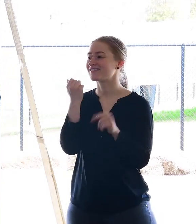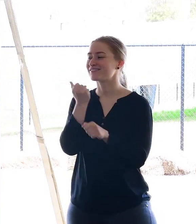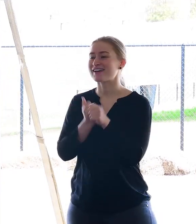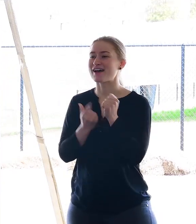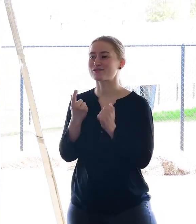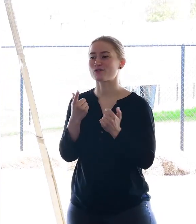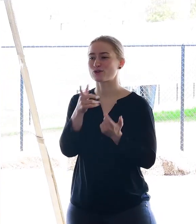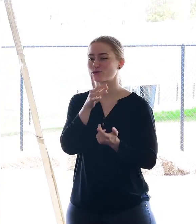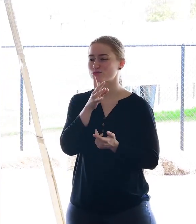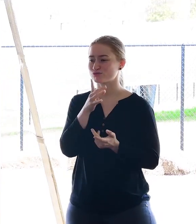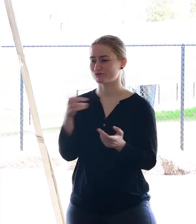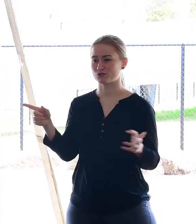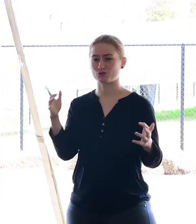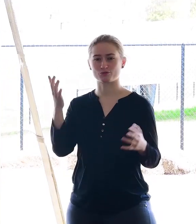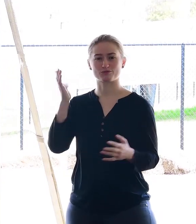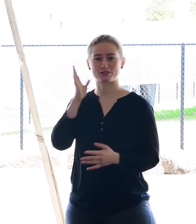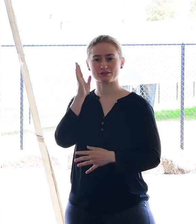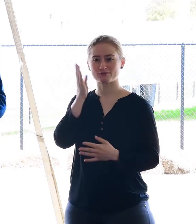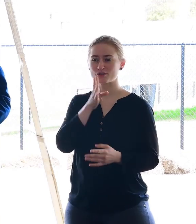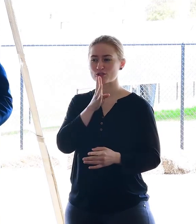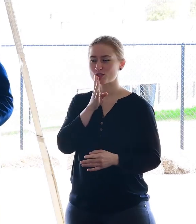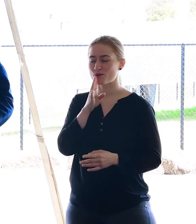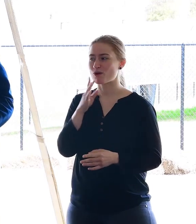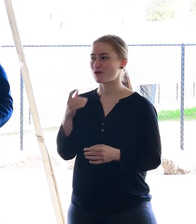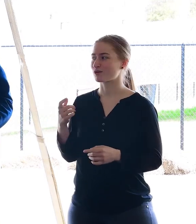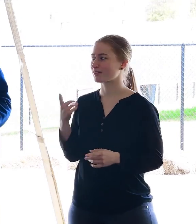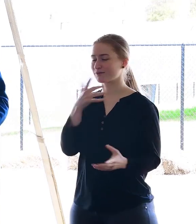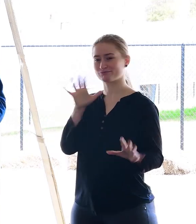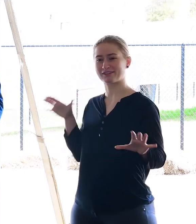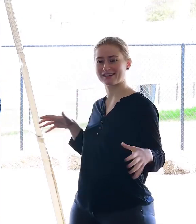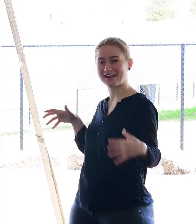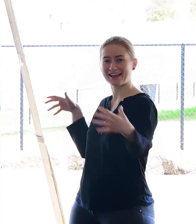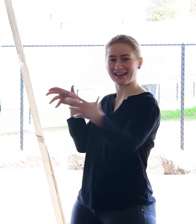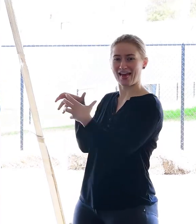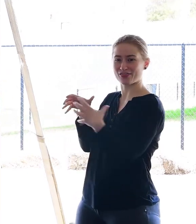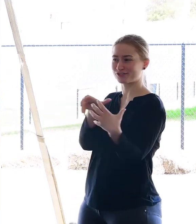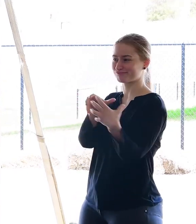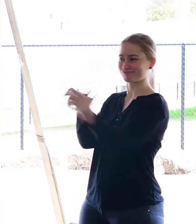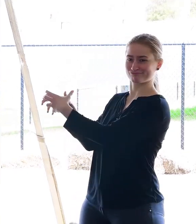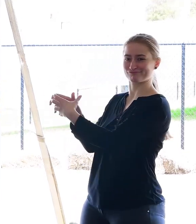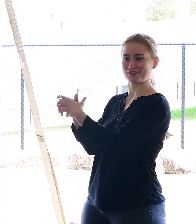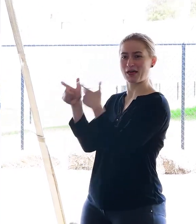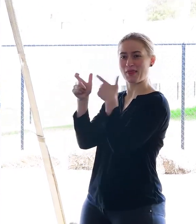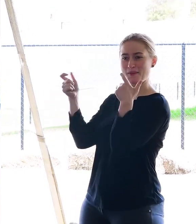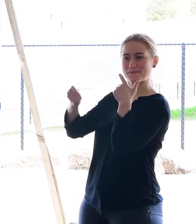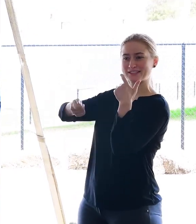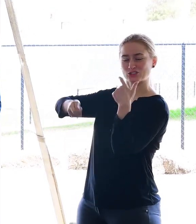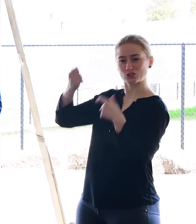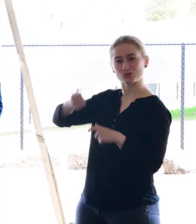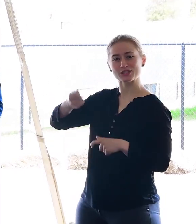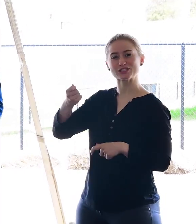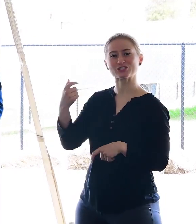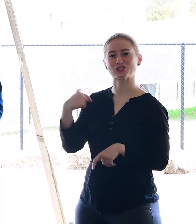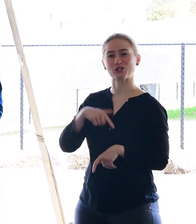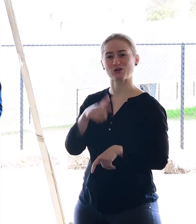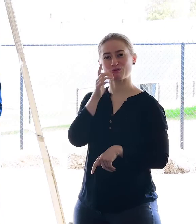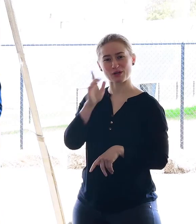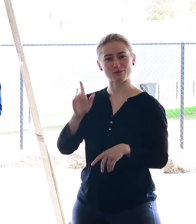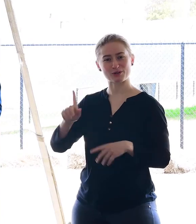everybody who spoke and the electeds would gather at the giant switch, we